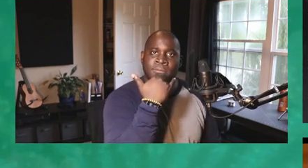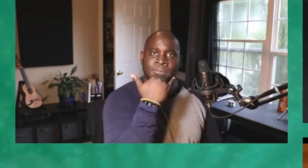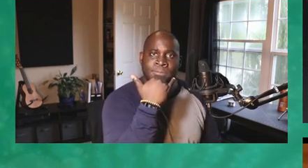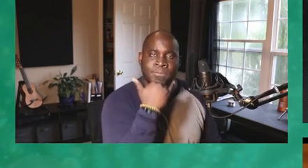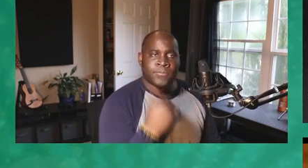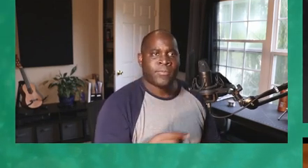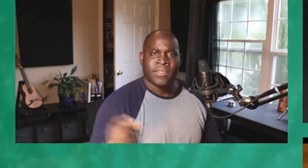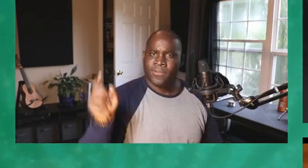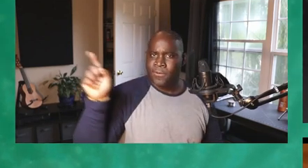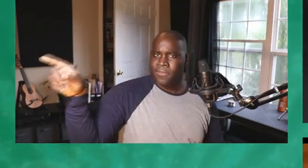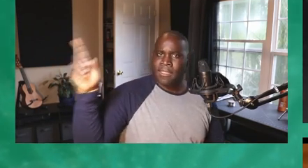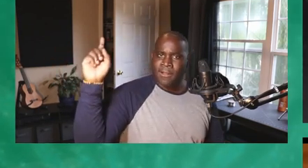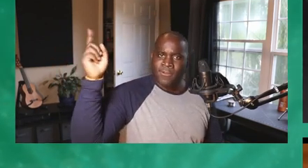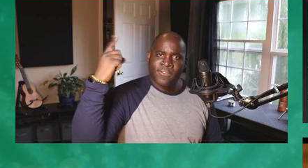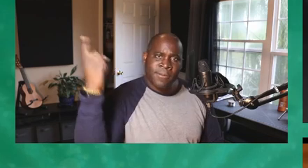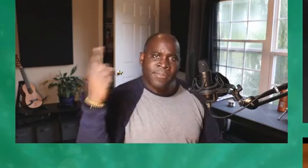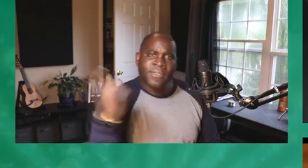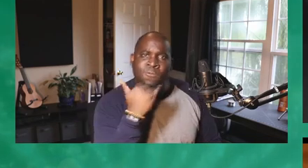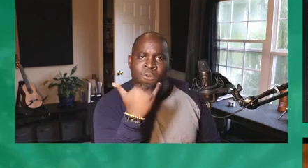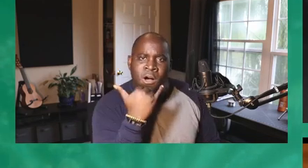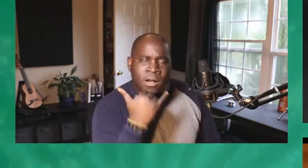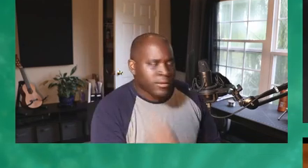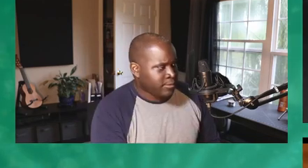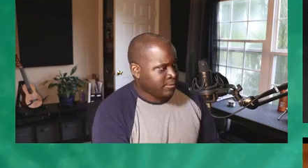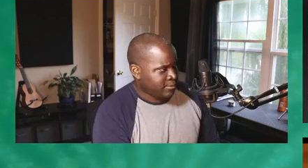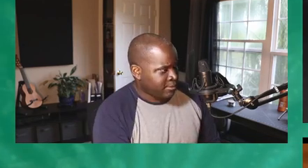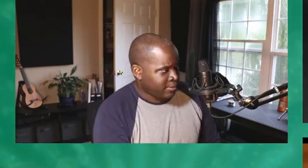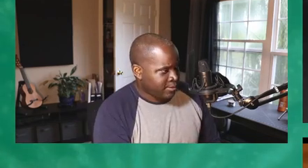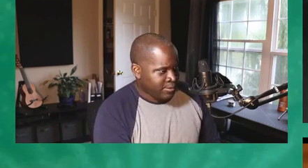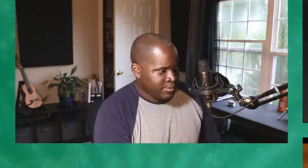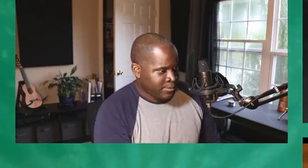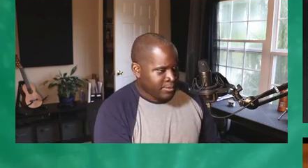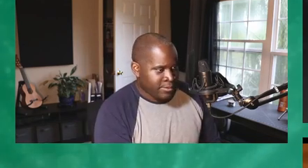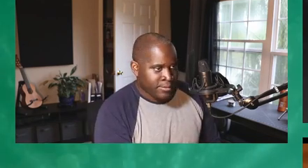wrong. So there's something wrong.